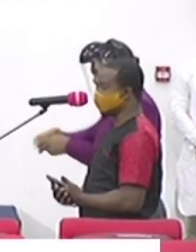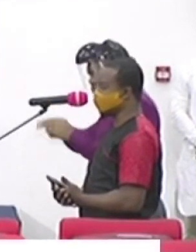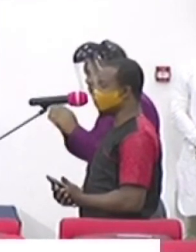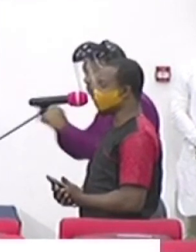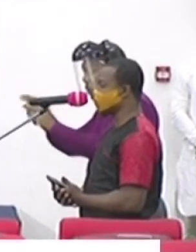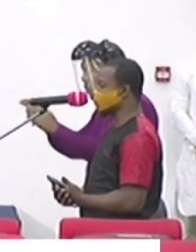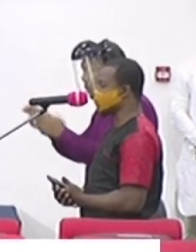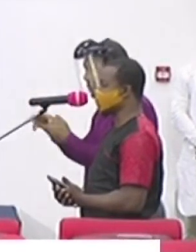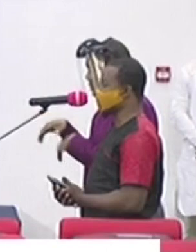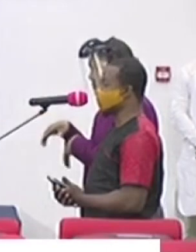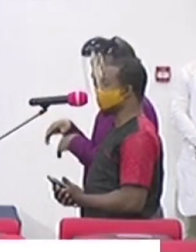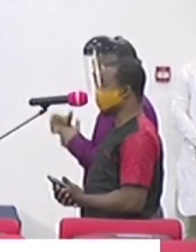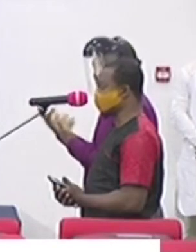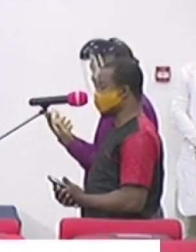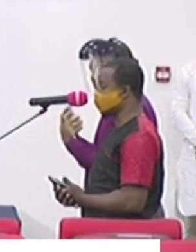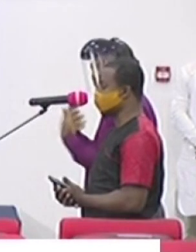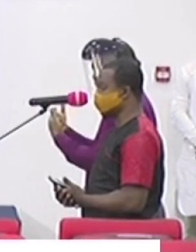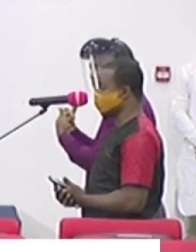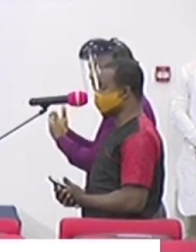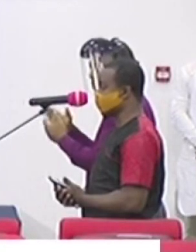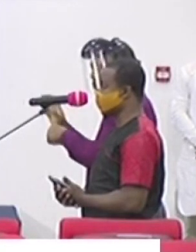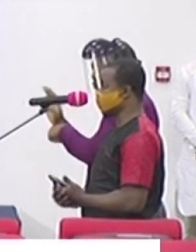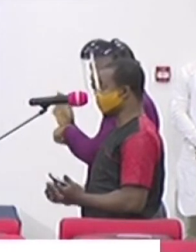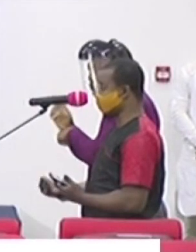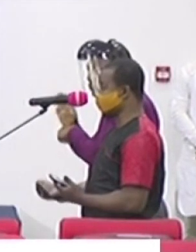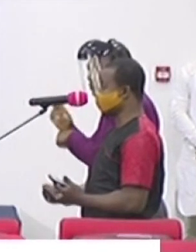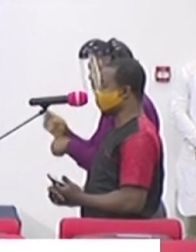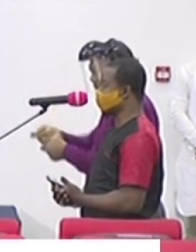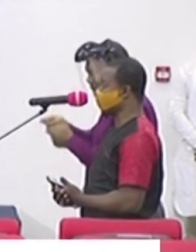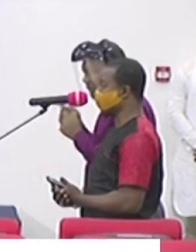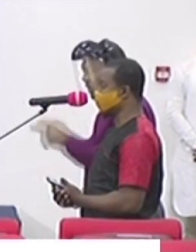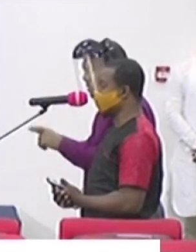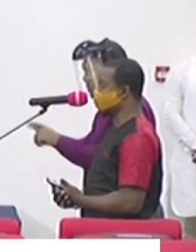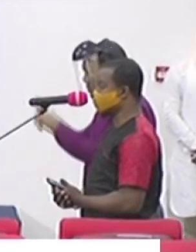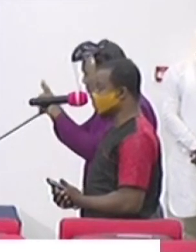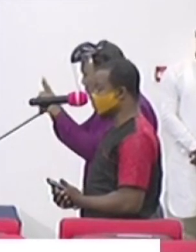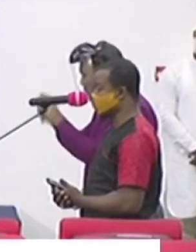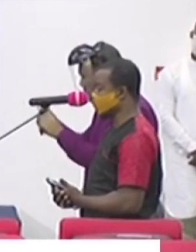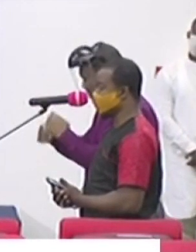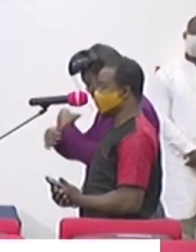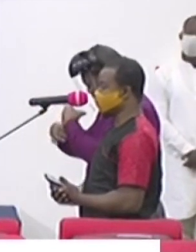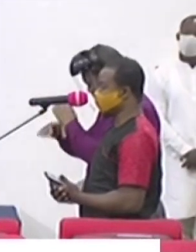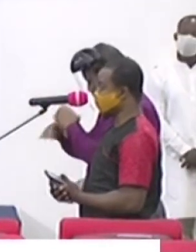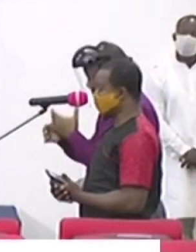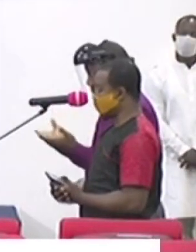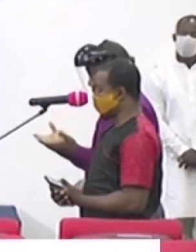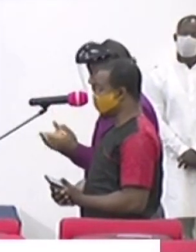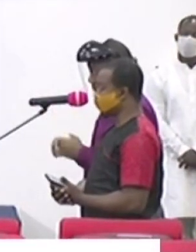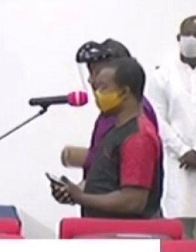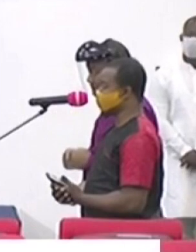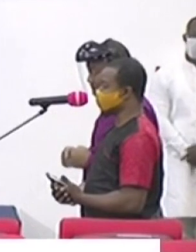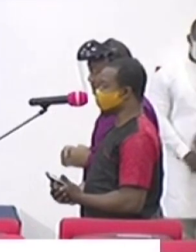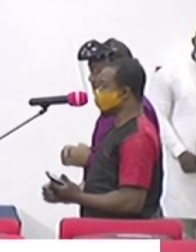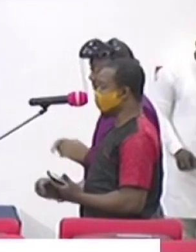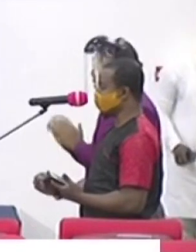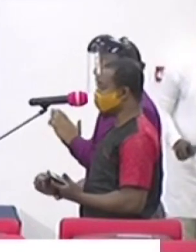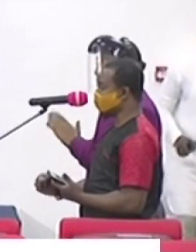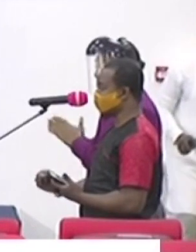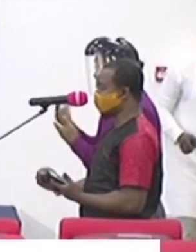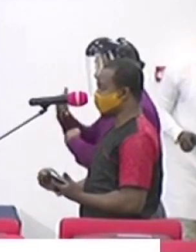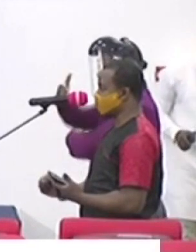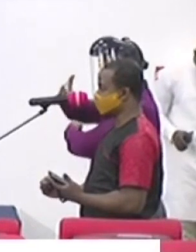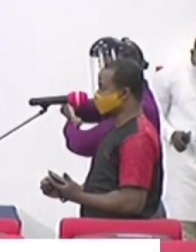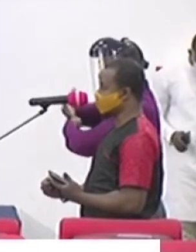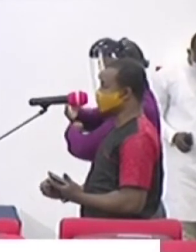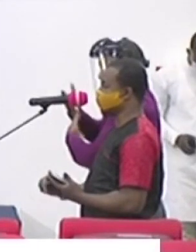which currently most countries are adapting to use, since the country is looking at opening up soon? For the airports, for instance, we could have